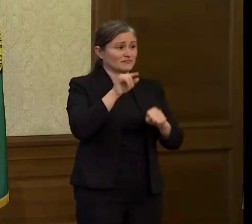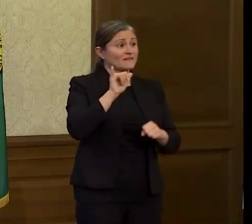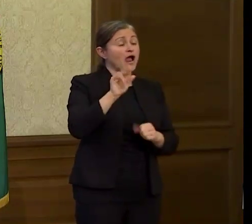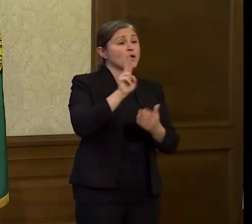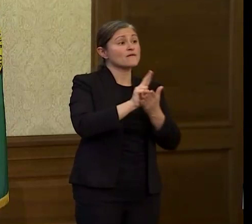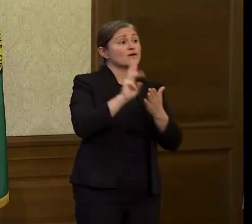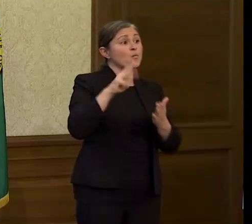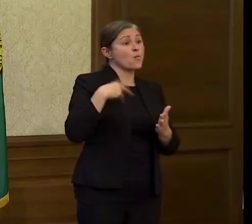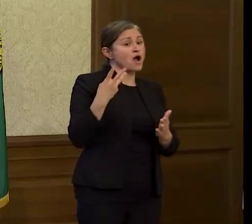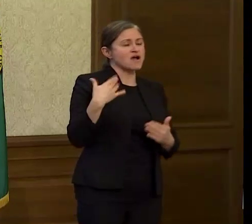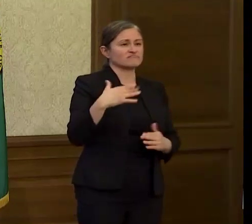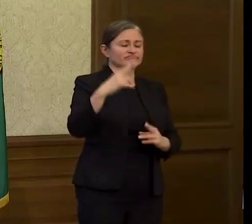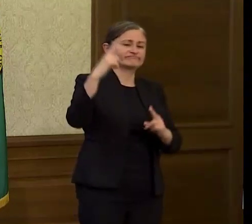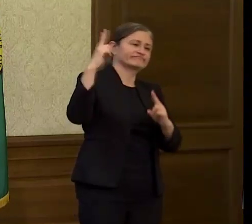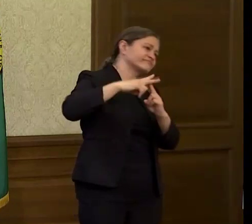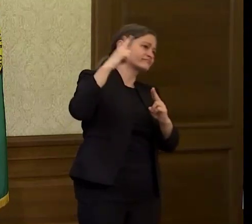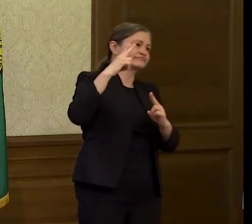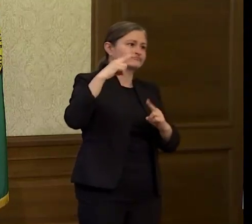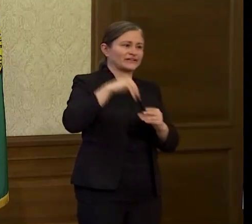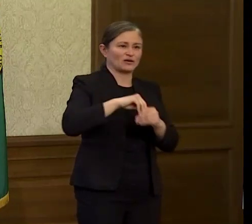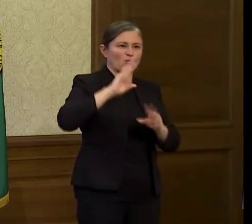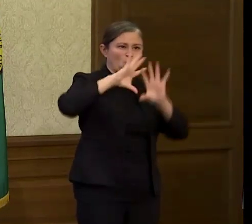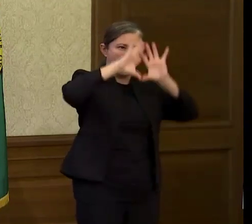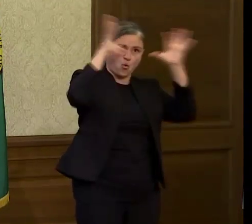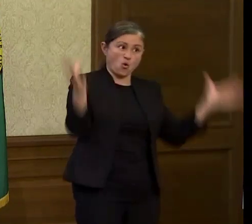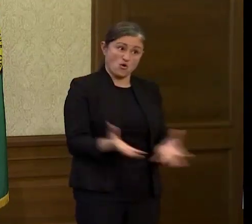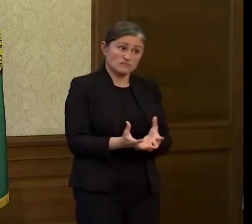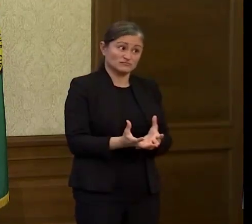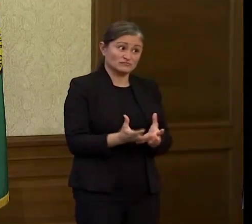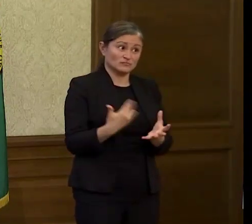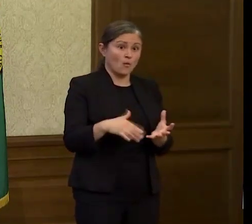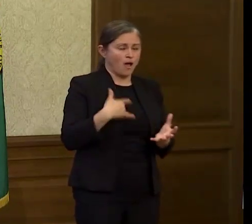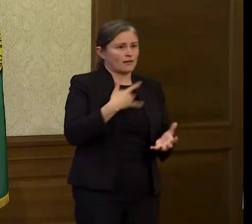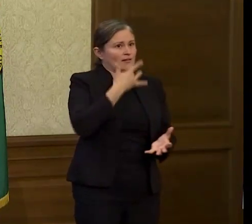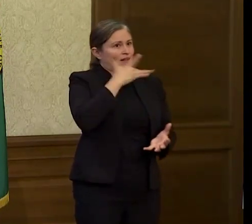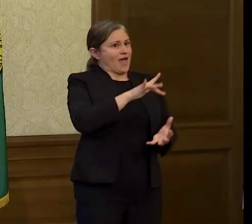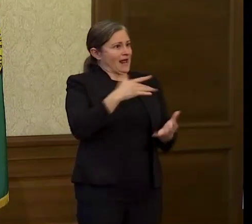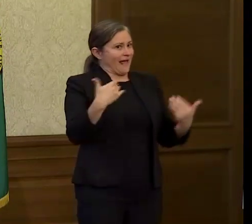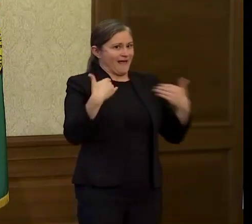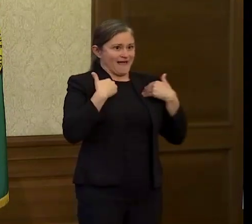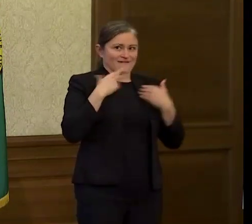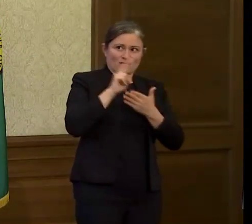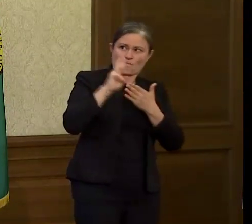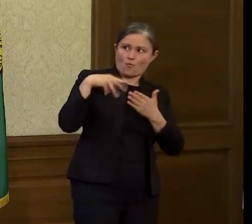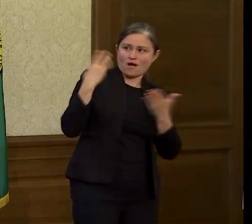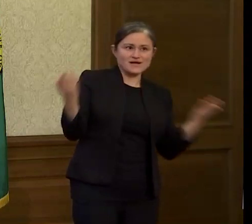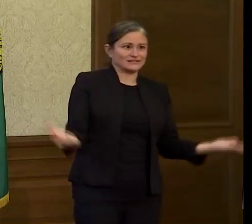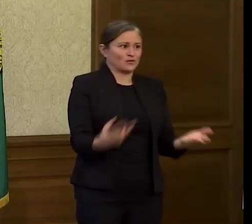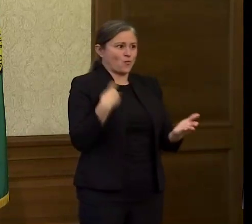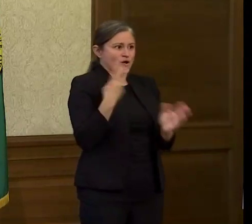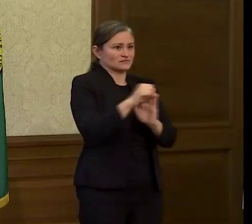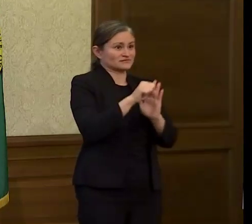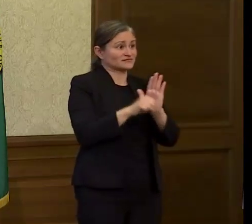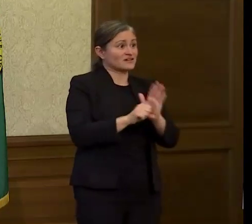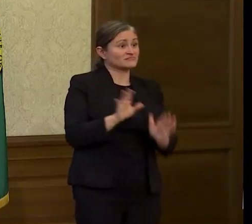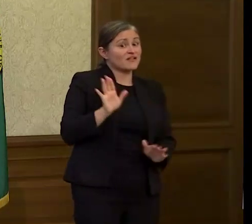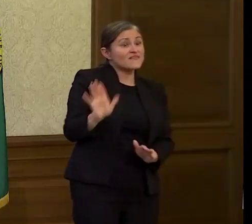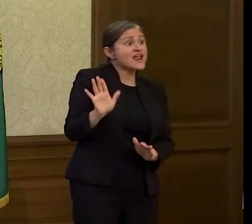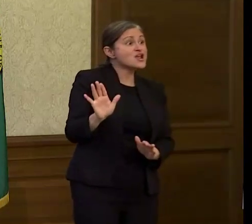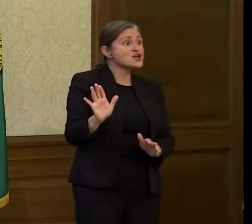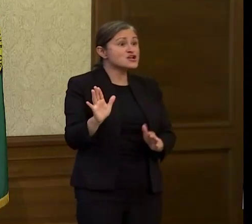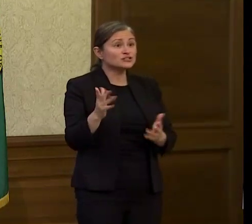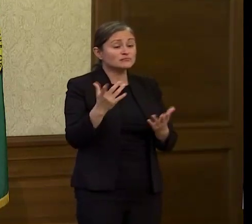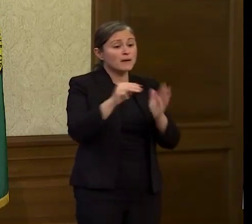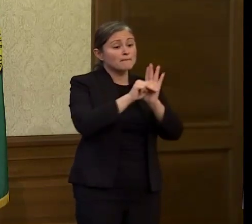so fortunate to have them in our state. And that modeling predicts we will have over 1,000 deaths in